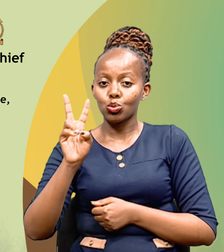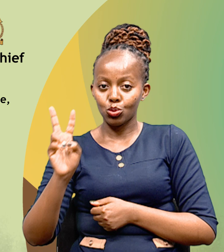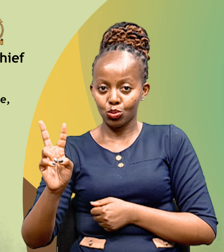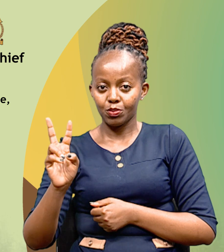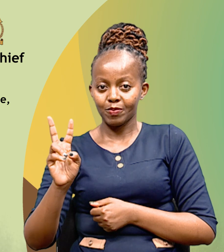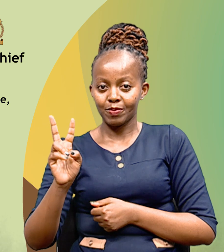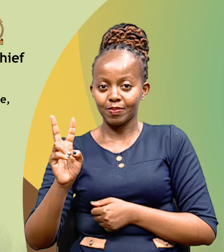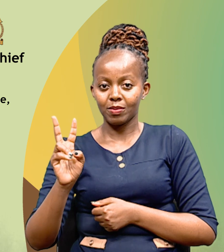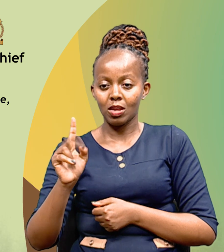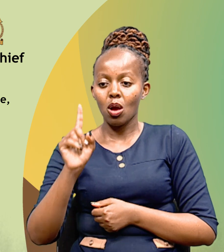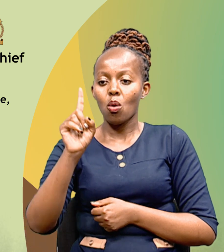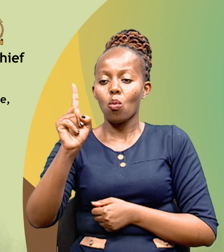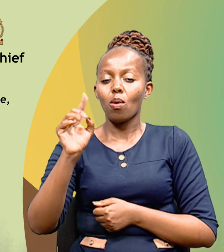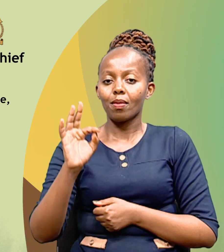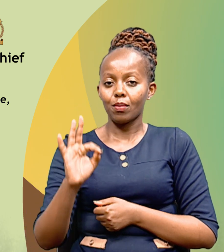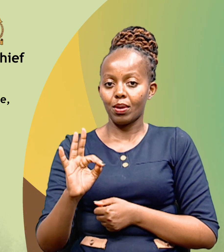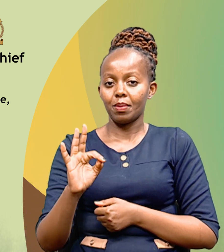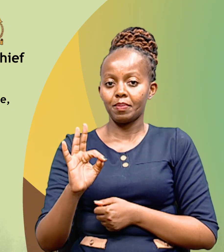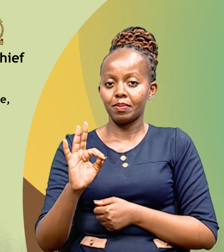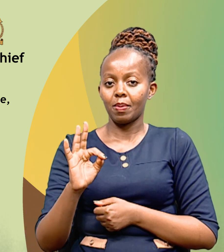22